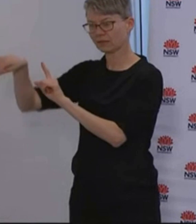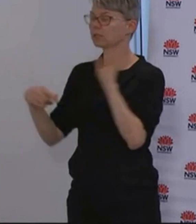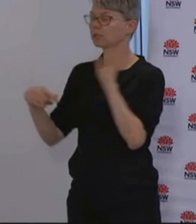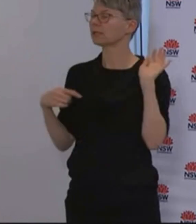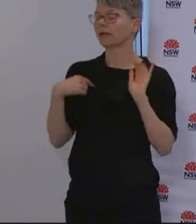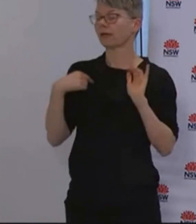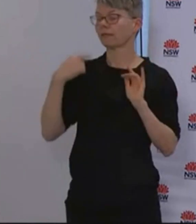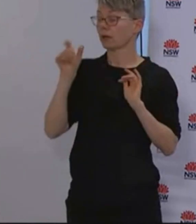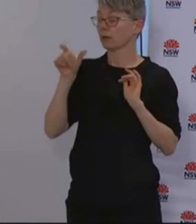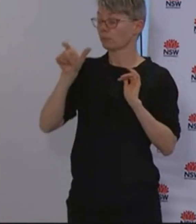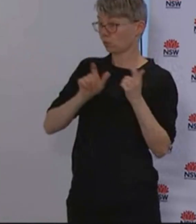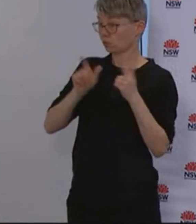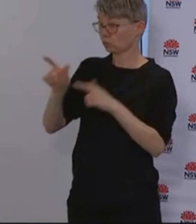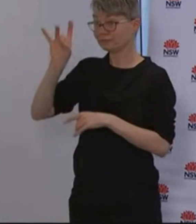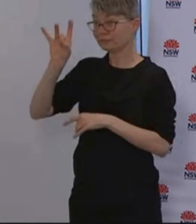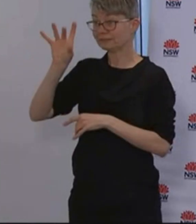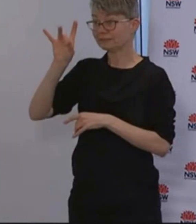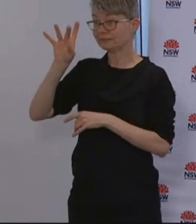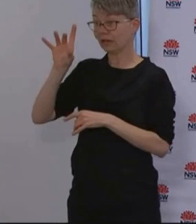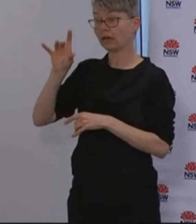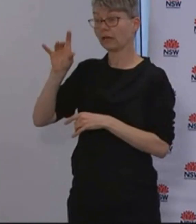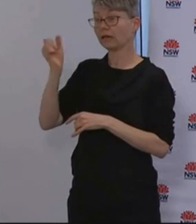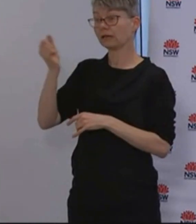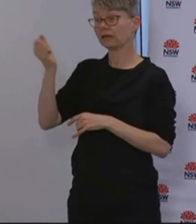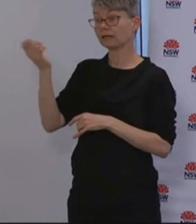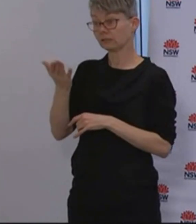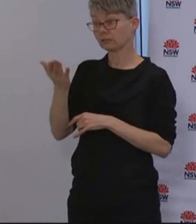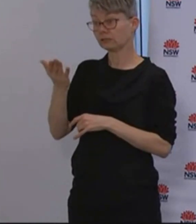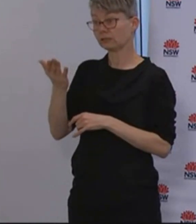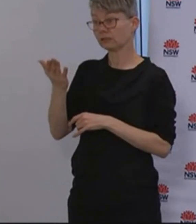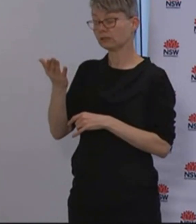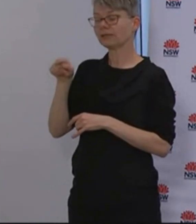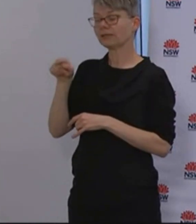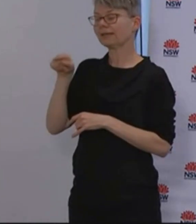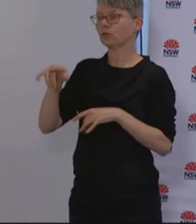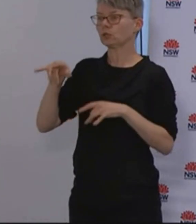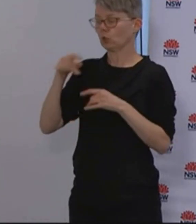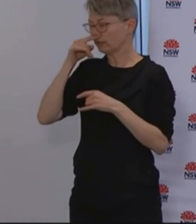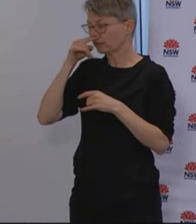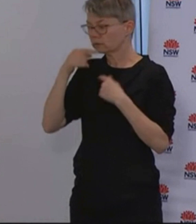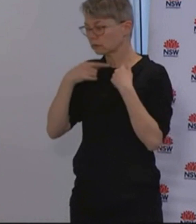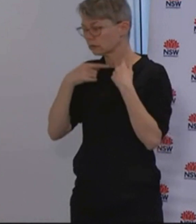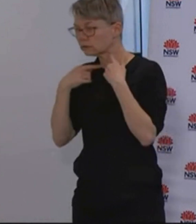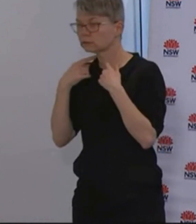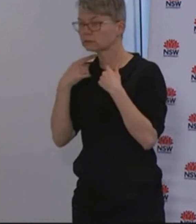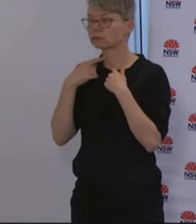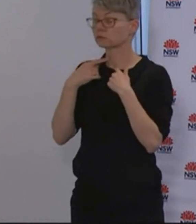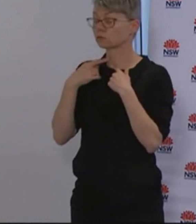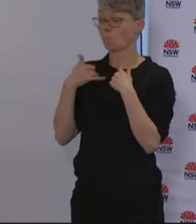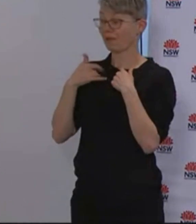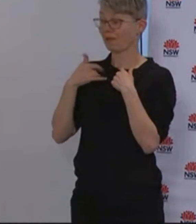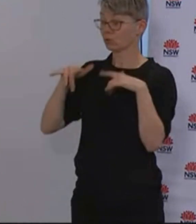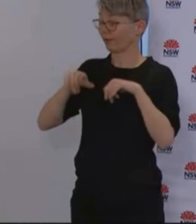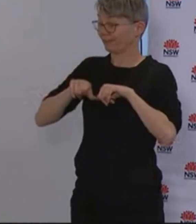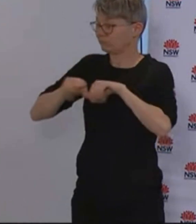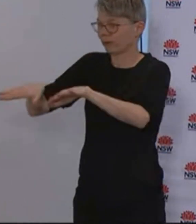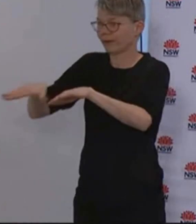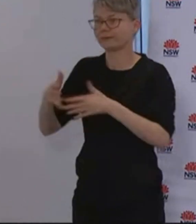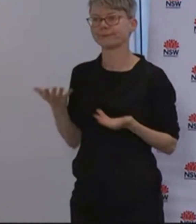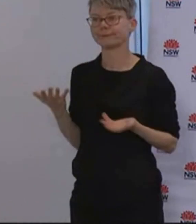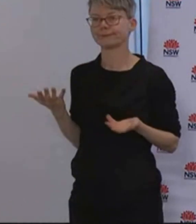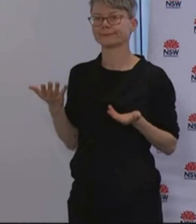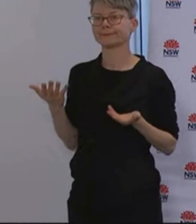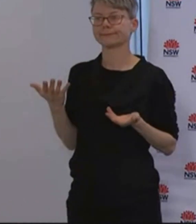have symptoms when he attended the Star City Casino, and he may well not have been infectious. It's